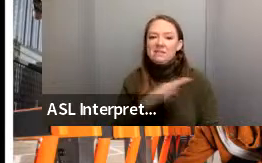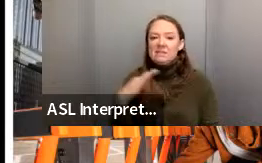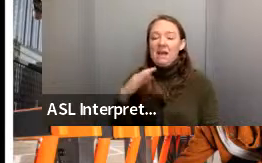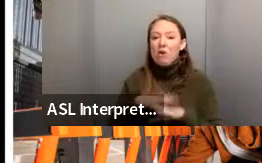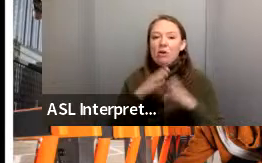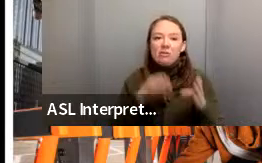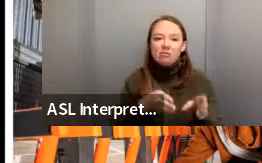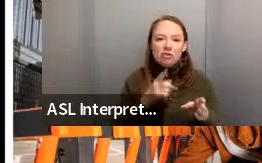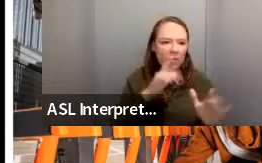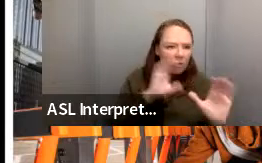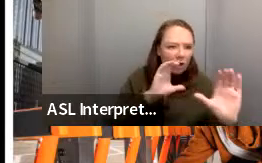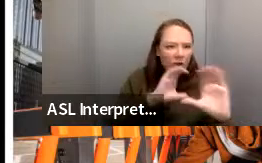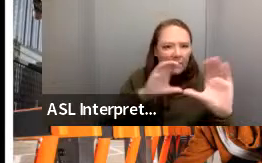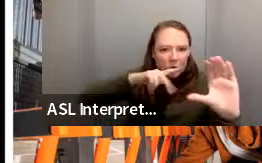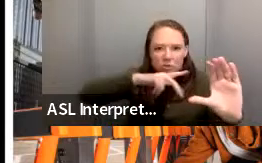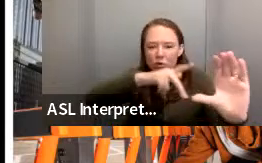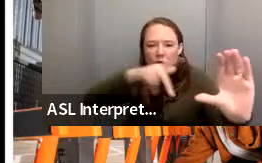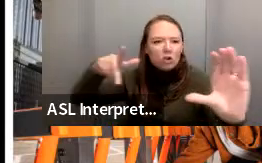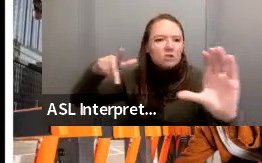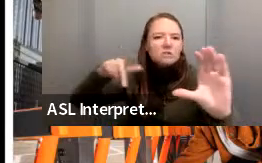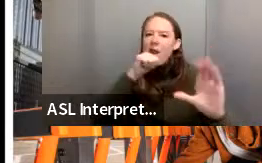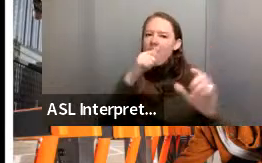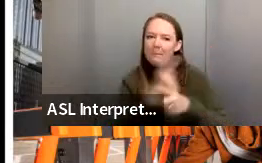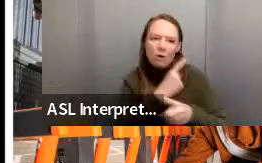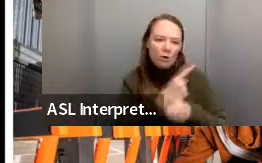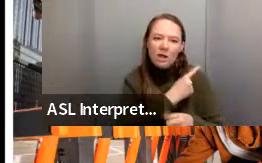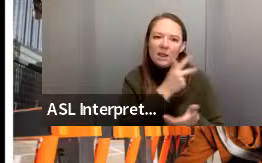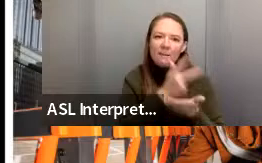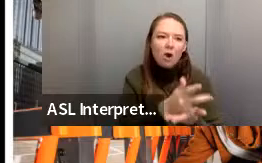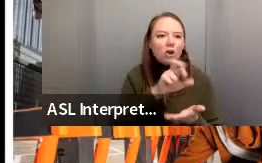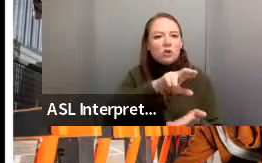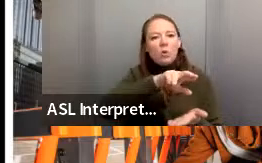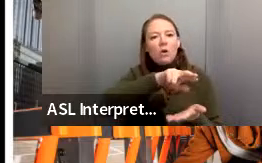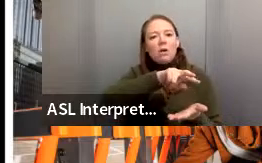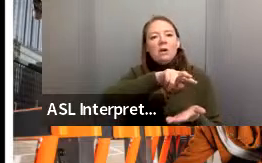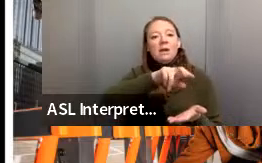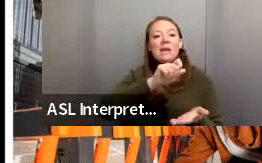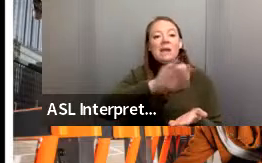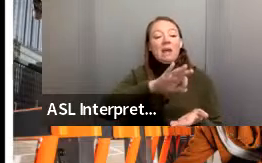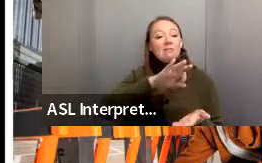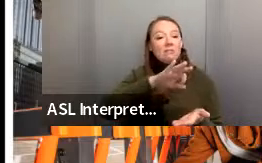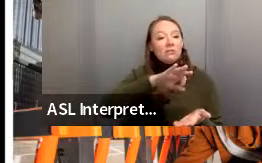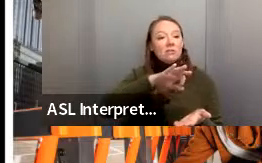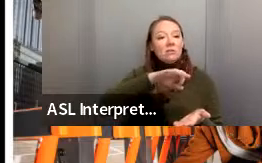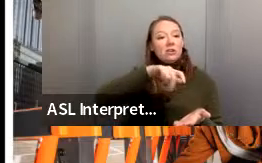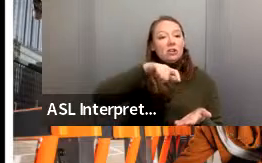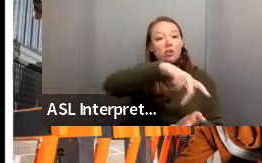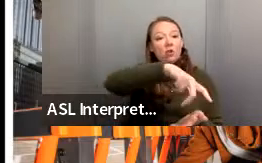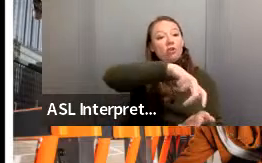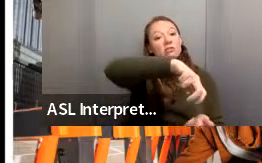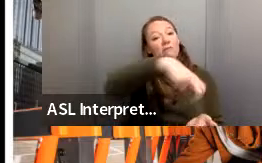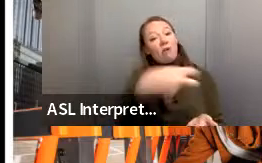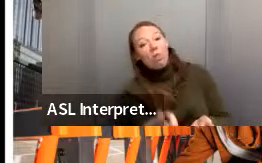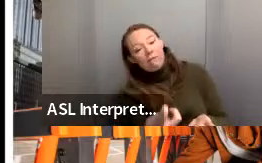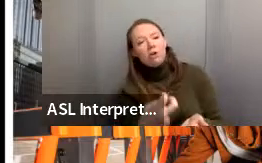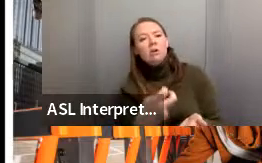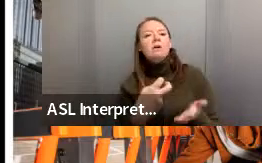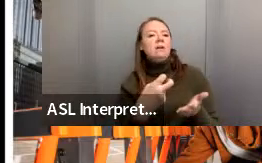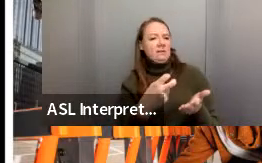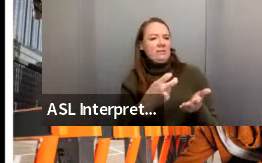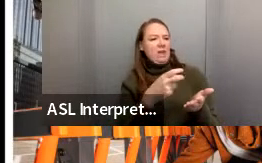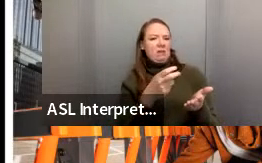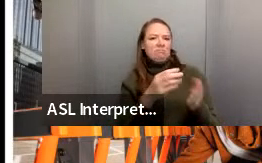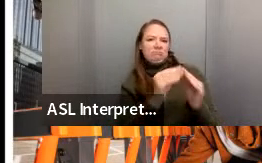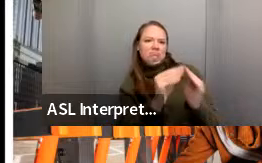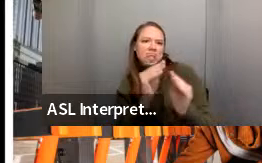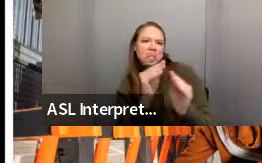are looking for scooters that are improperly parked or tip over and correcting all of those issues in real time. We also